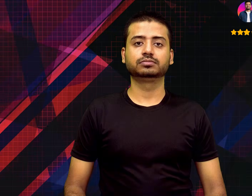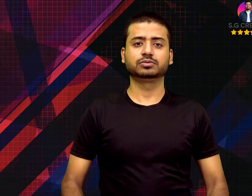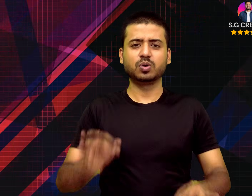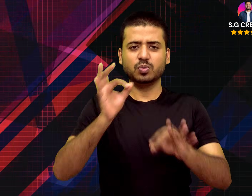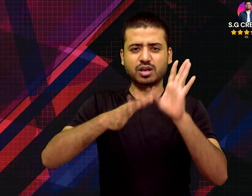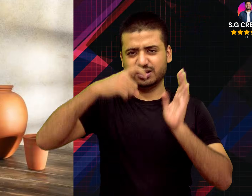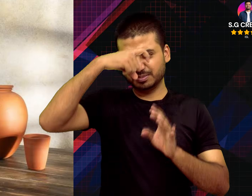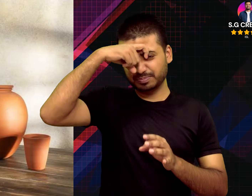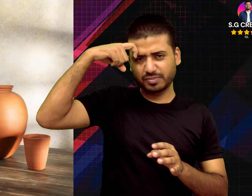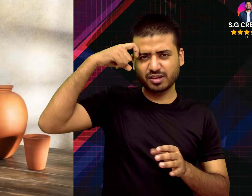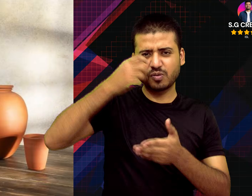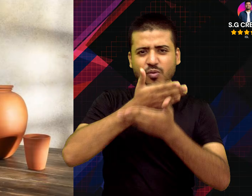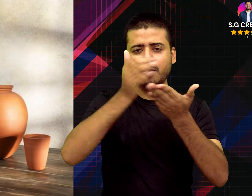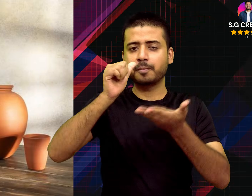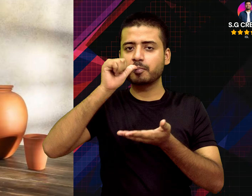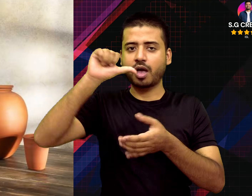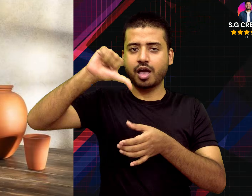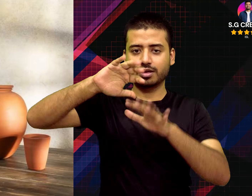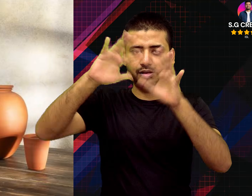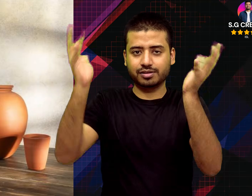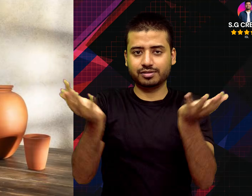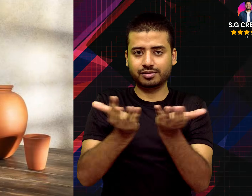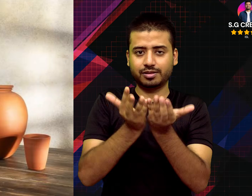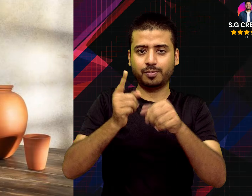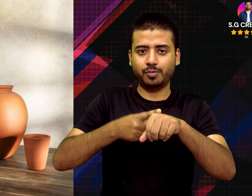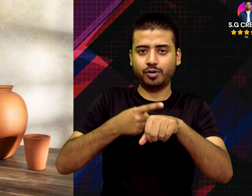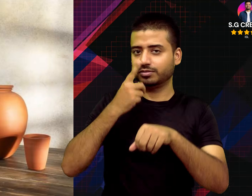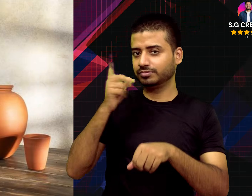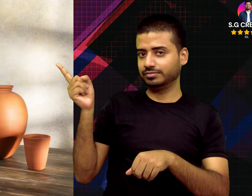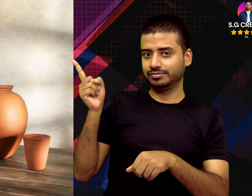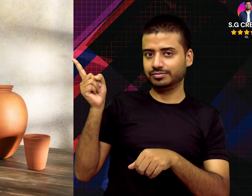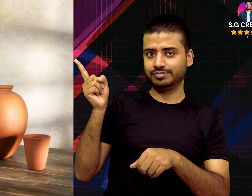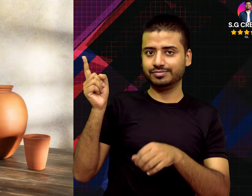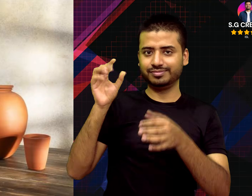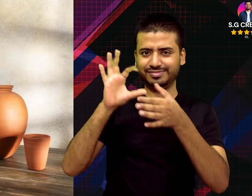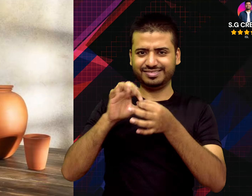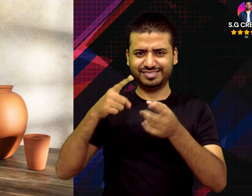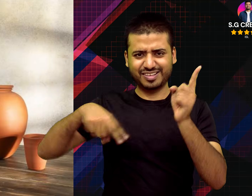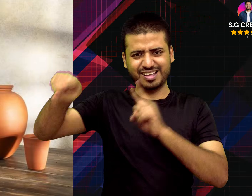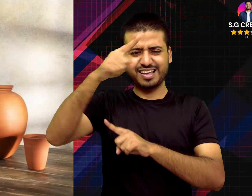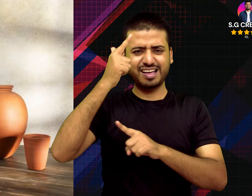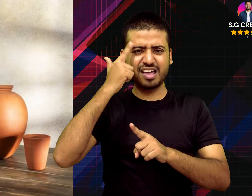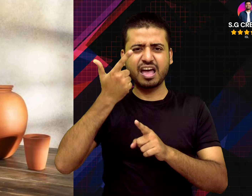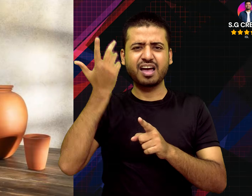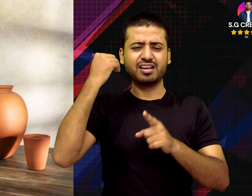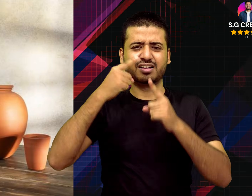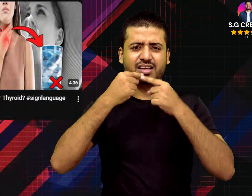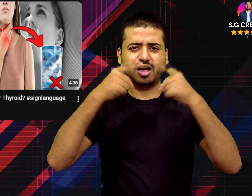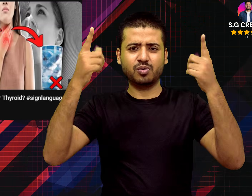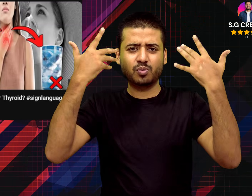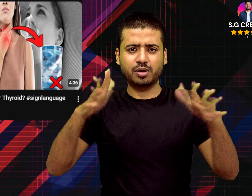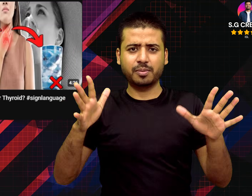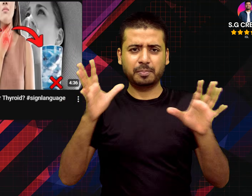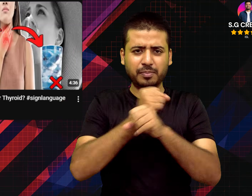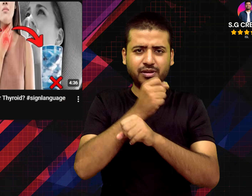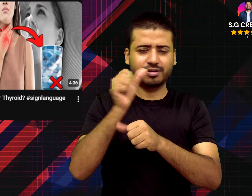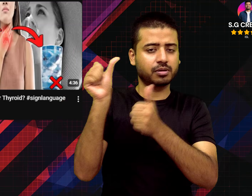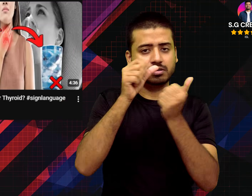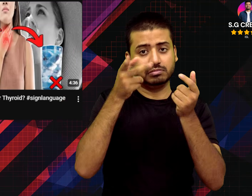pot. Whether shaped as a spherical maca for storing drinking water, a long-necked surahi, or a deep-burned, uncoated clay